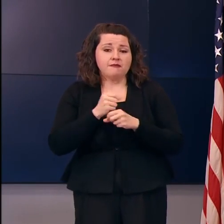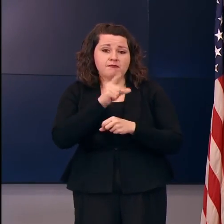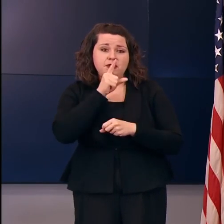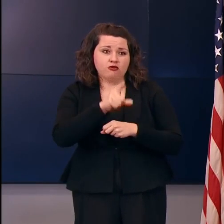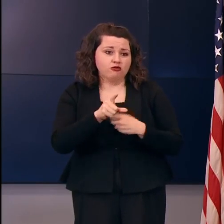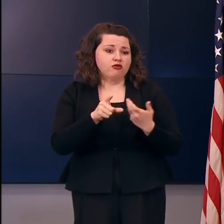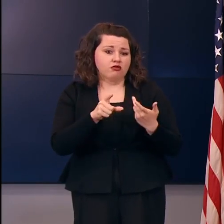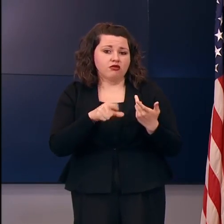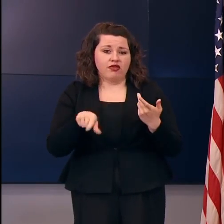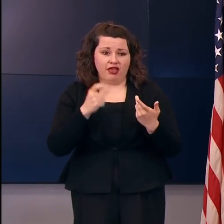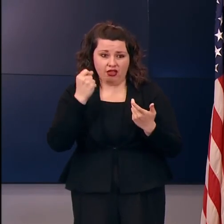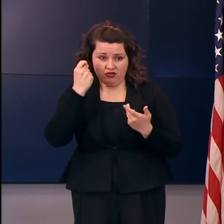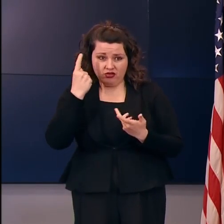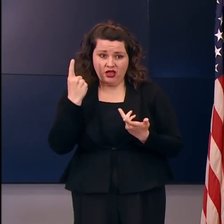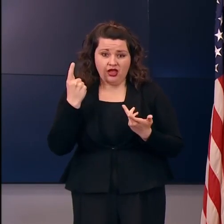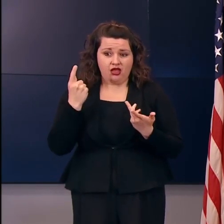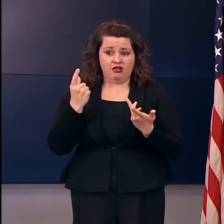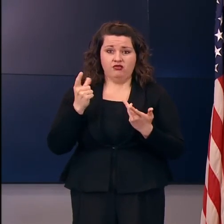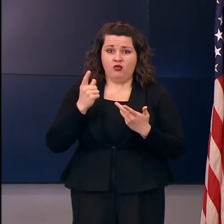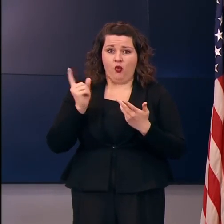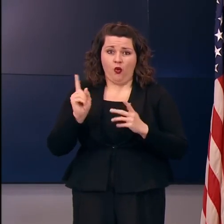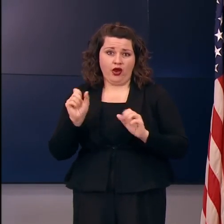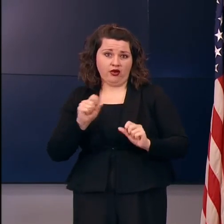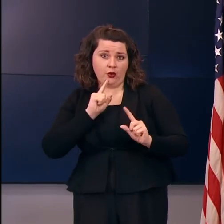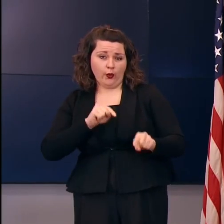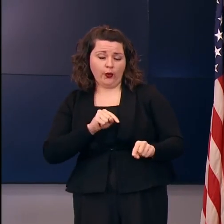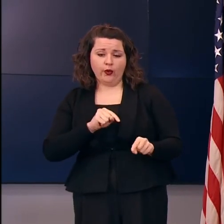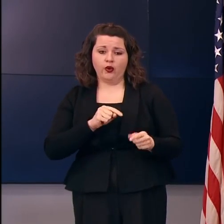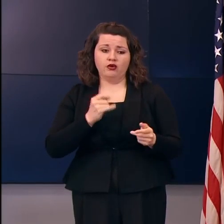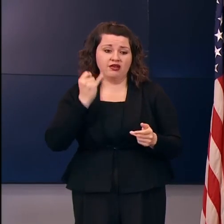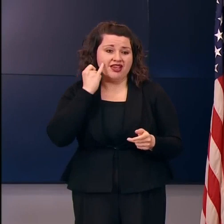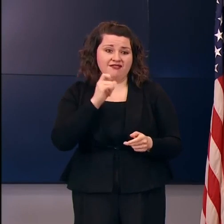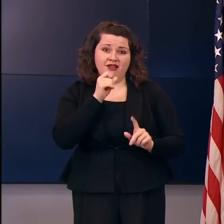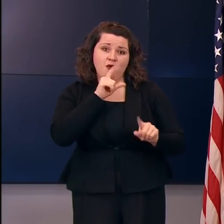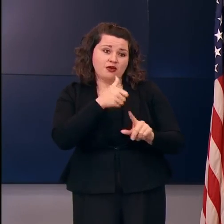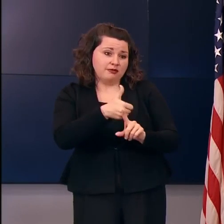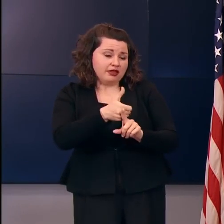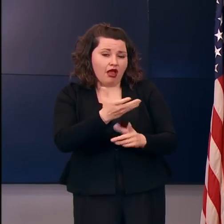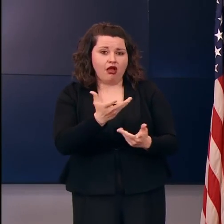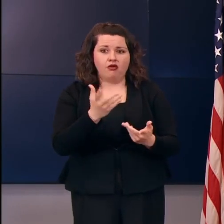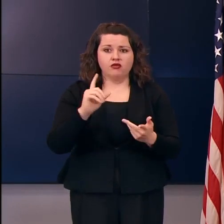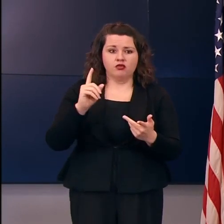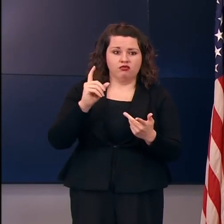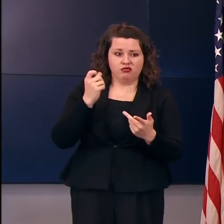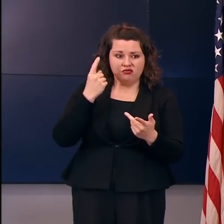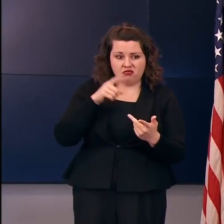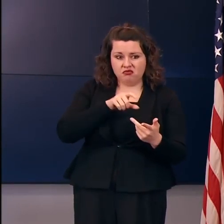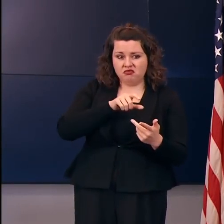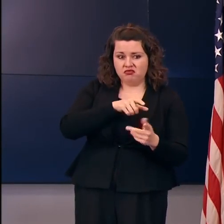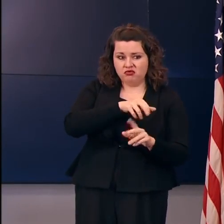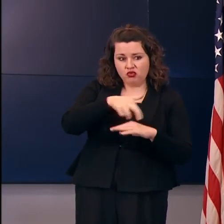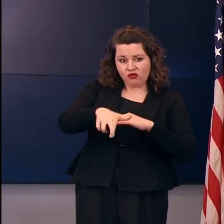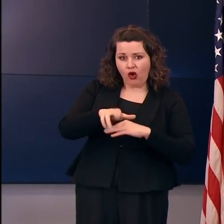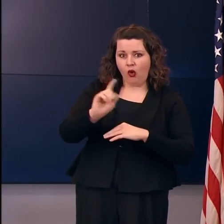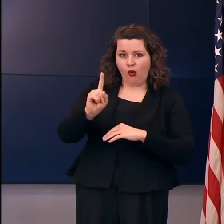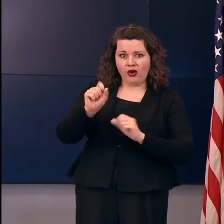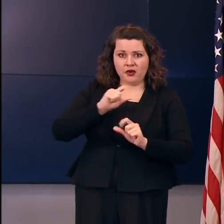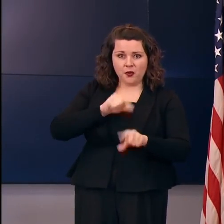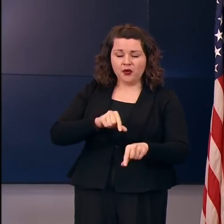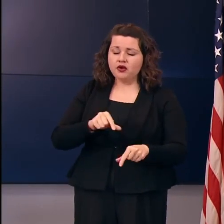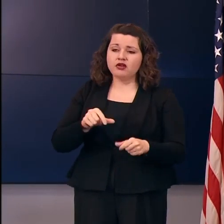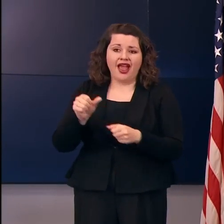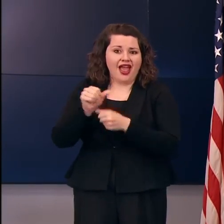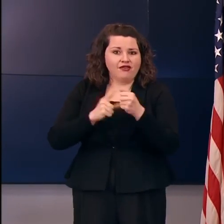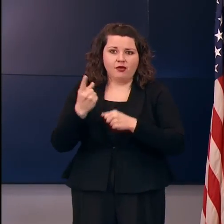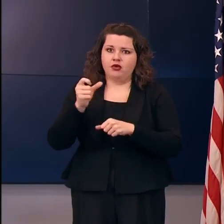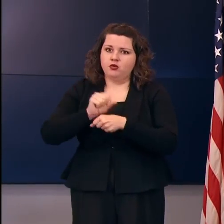they understand where they need to go through to order it if they're not ordering it on their own. And so it's all hands on deck, and